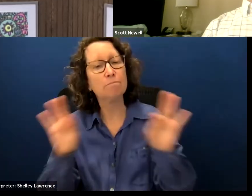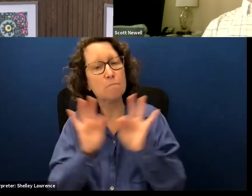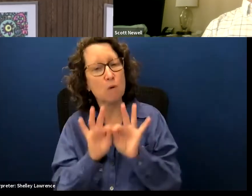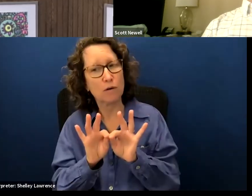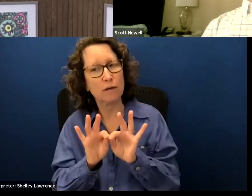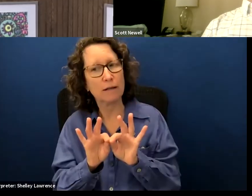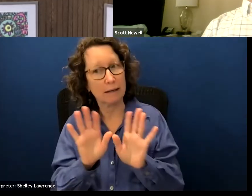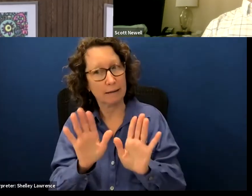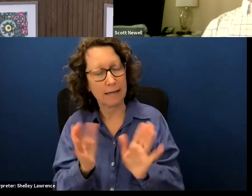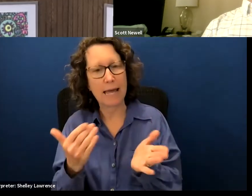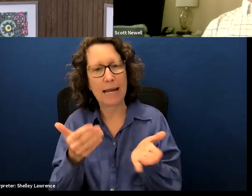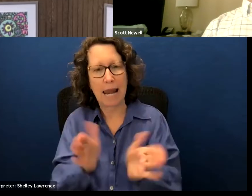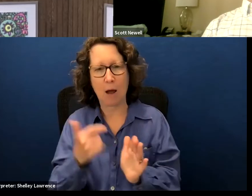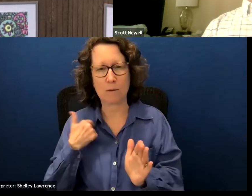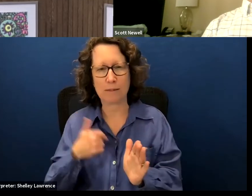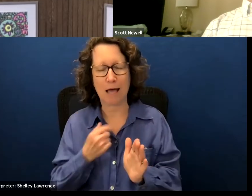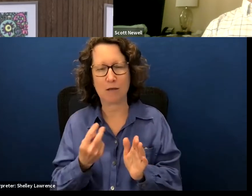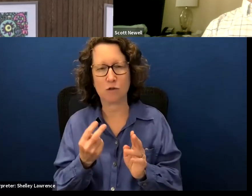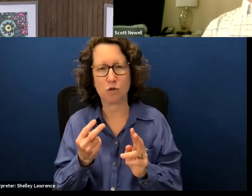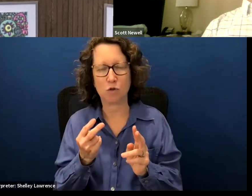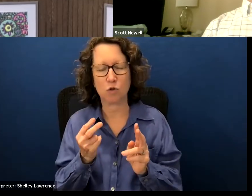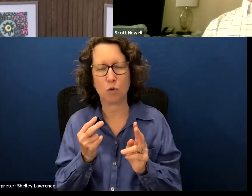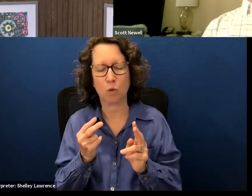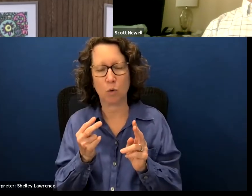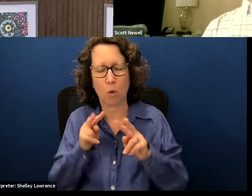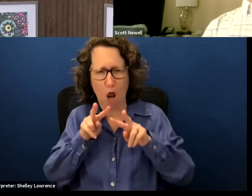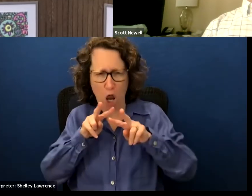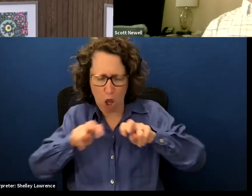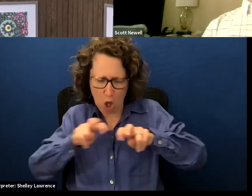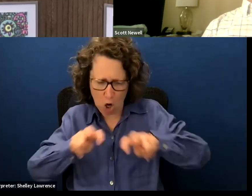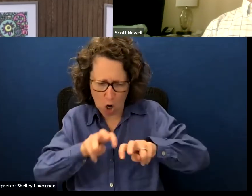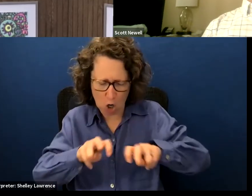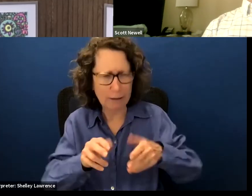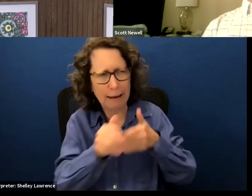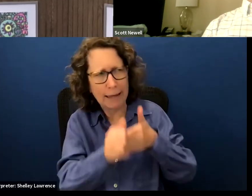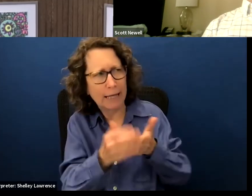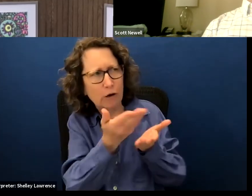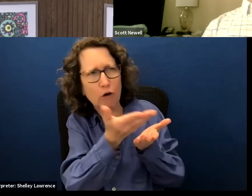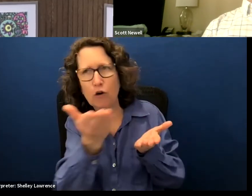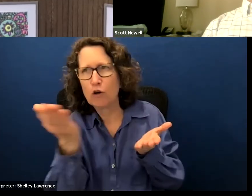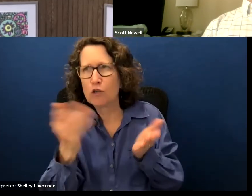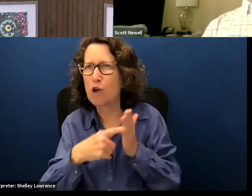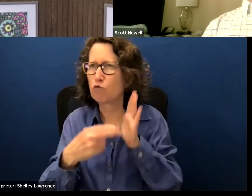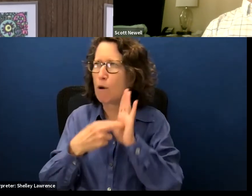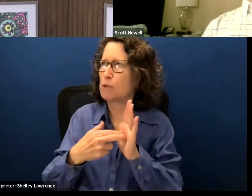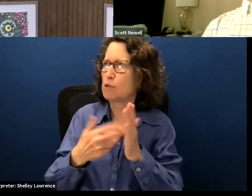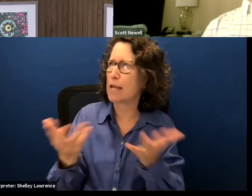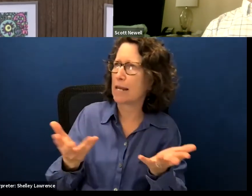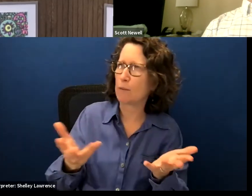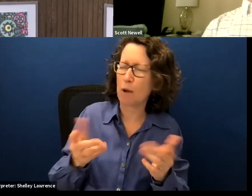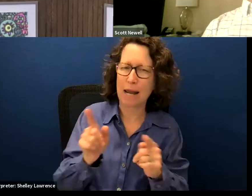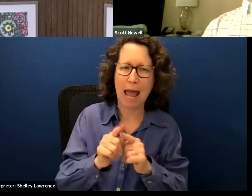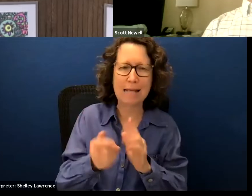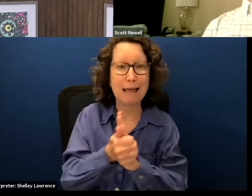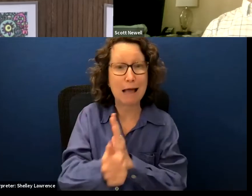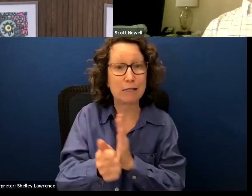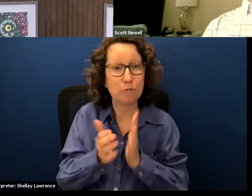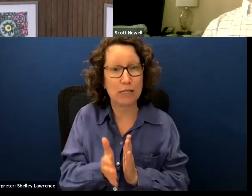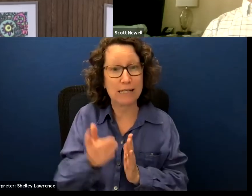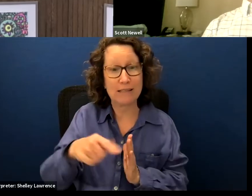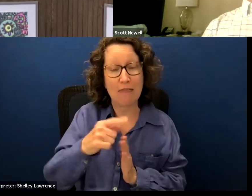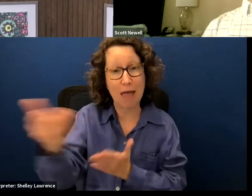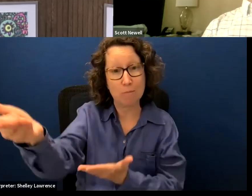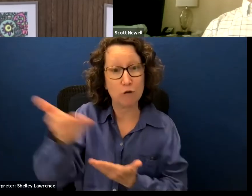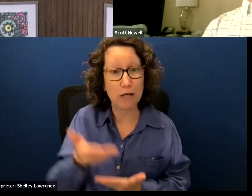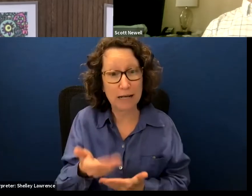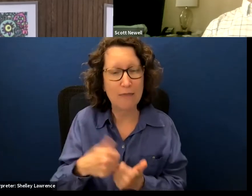that, again, it allows us to look across. What are we looking at? What are our leaders, what are they representing as the expertise that they